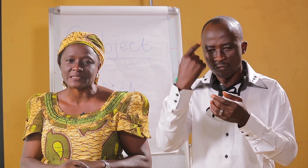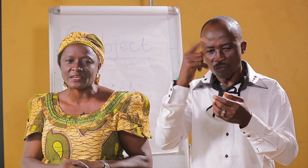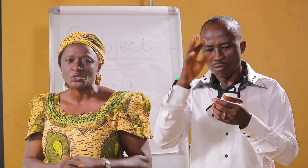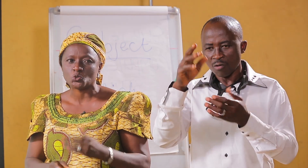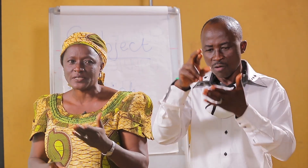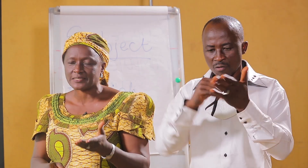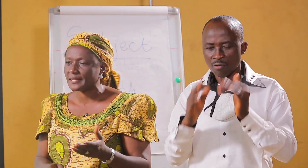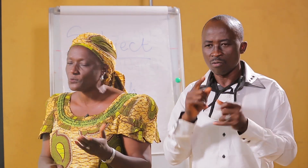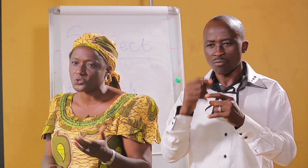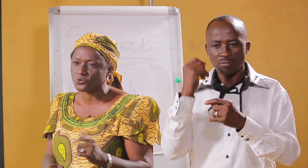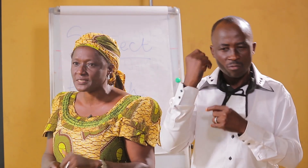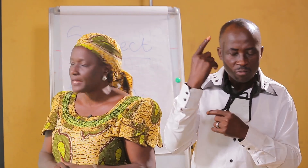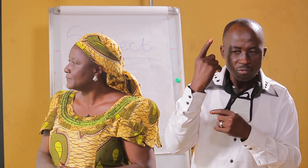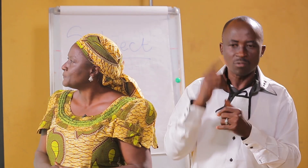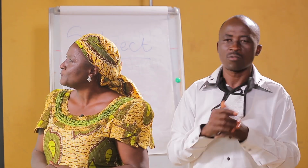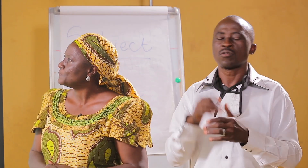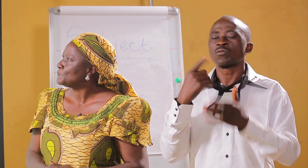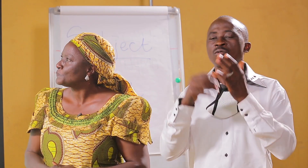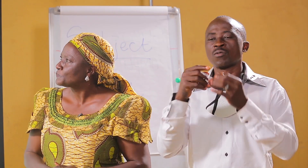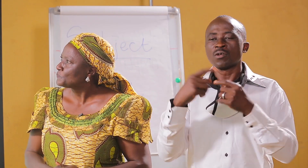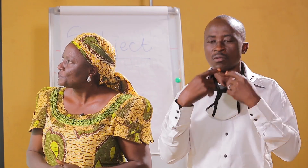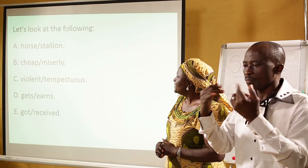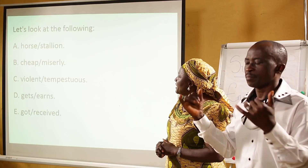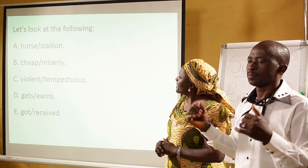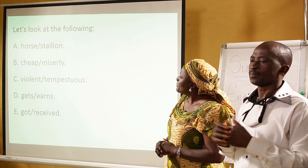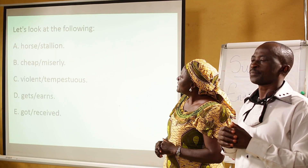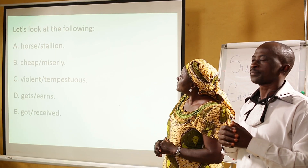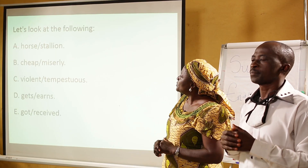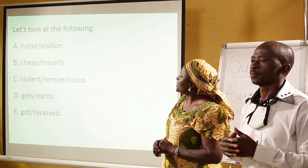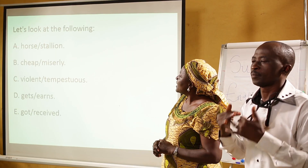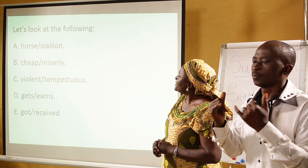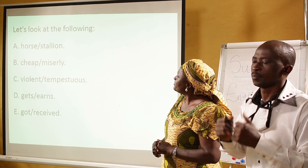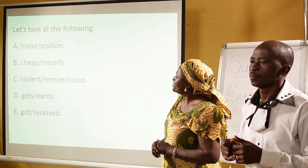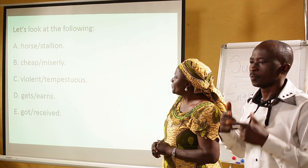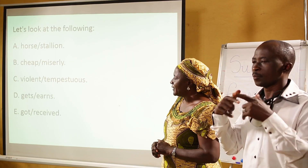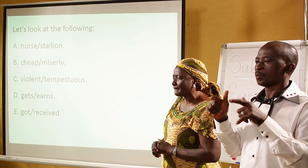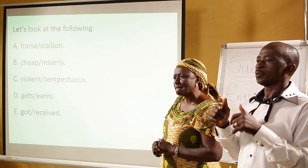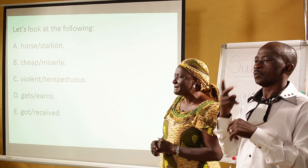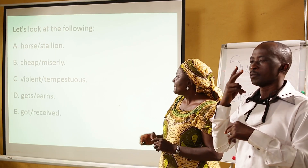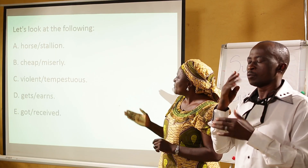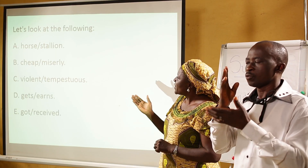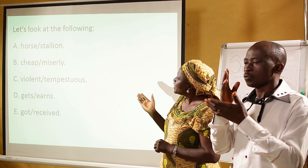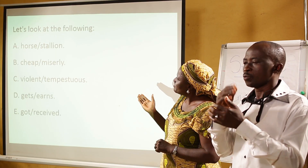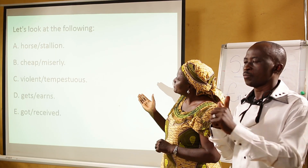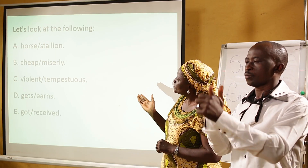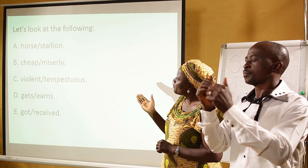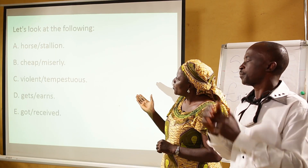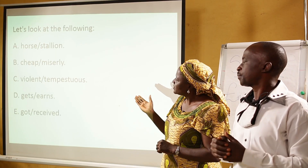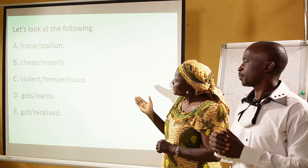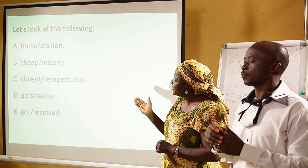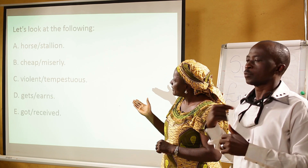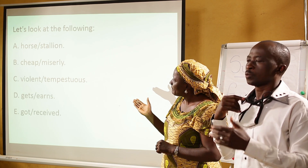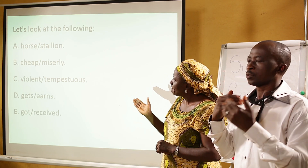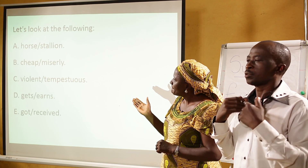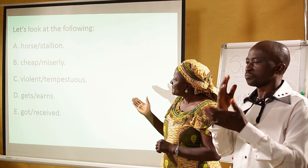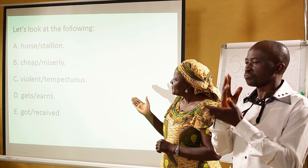your listener to understand what you are saying. Now, let's look at the following. We have some